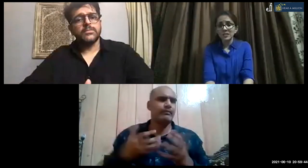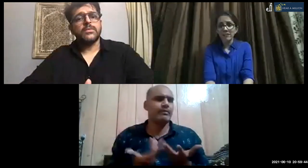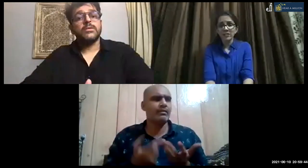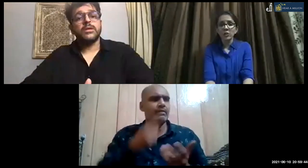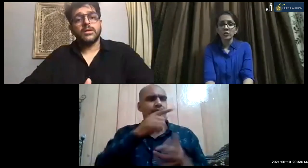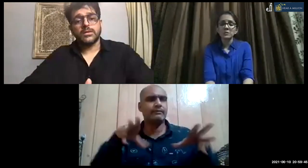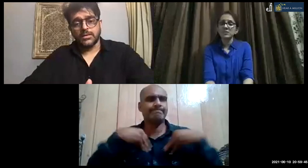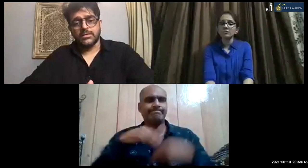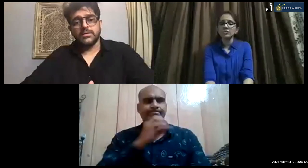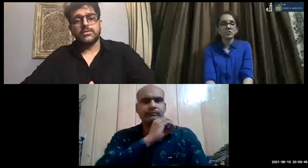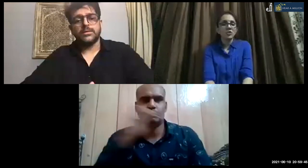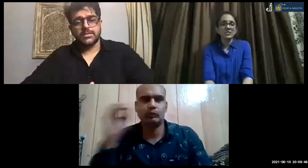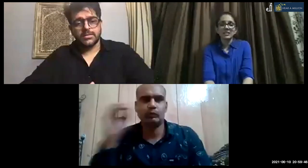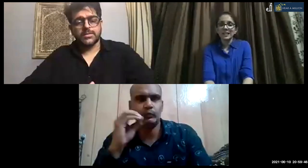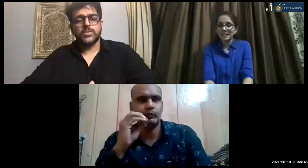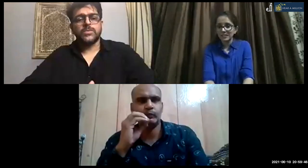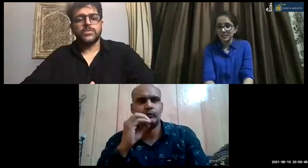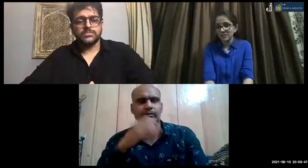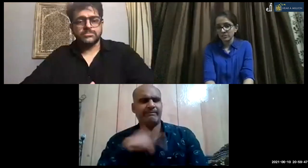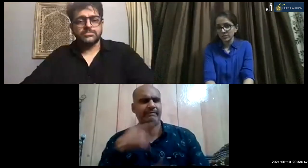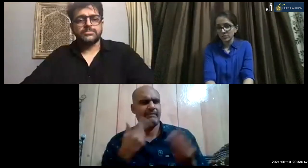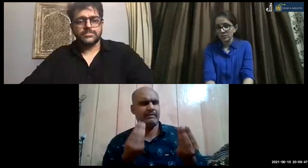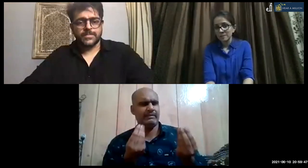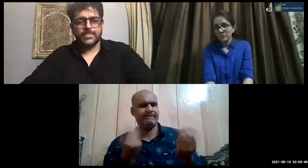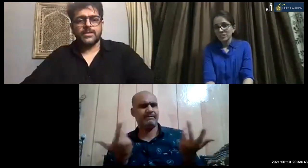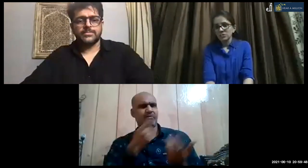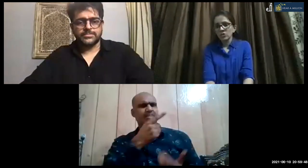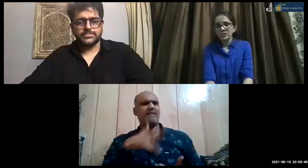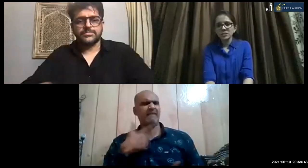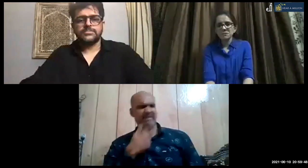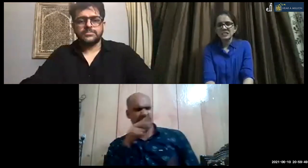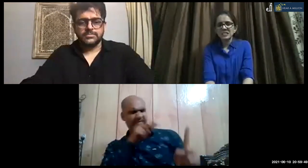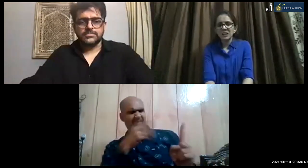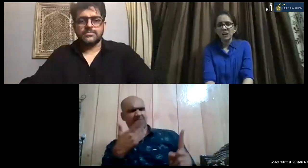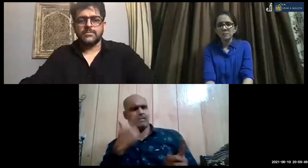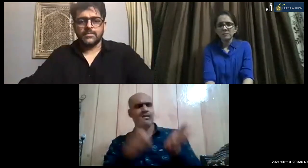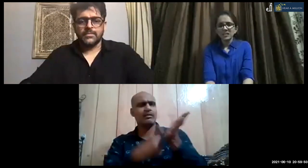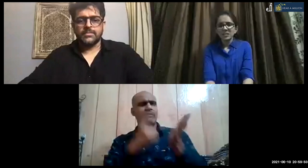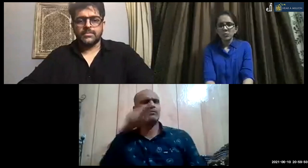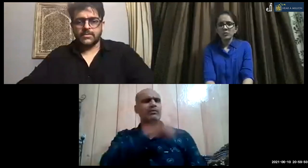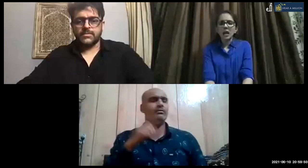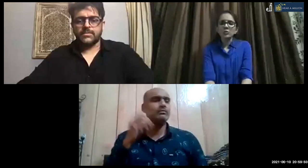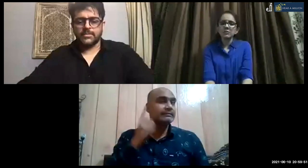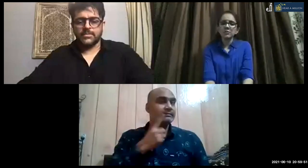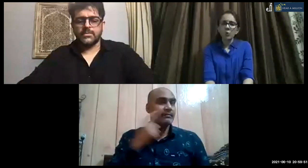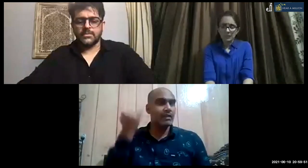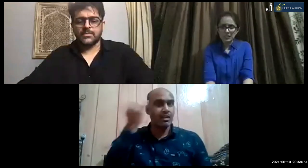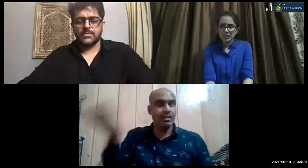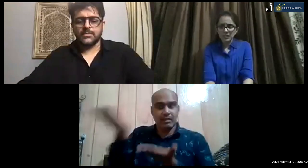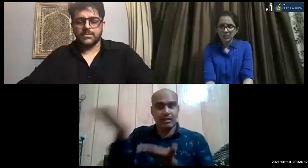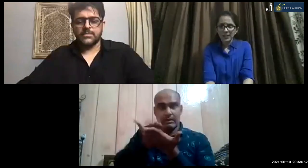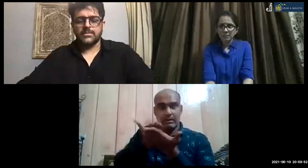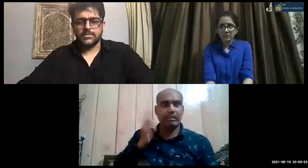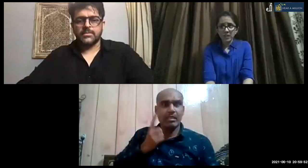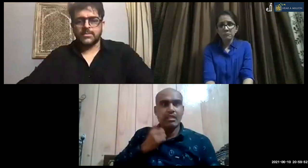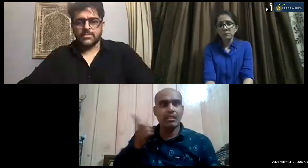documents, like heavy documents, but they've just not taken anything in consideration. So it just feels, how do they view us?